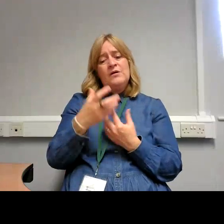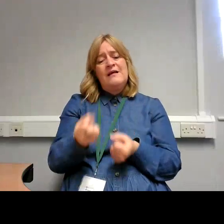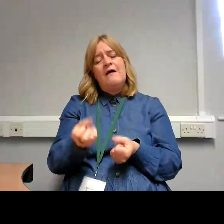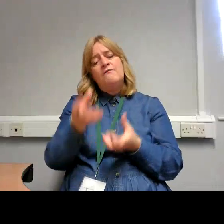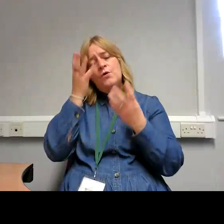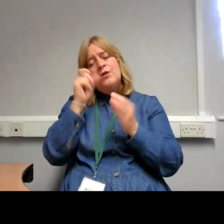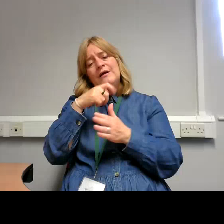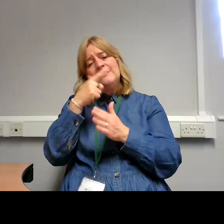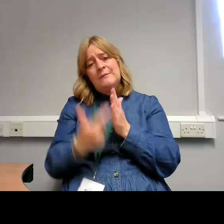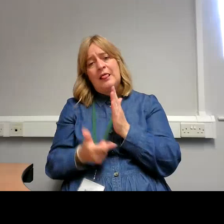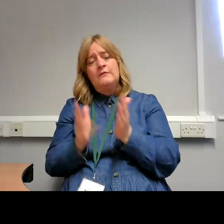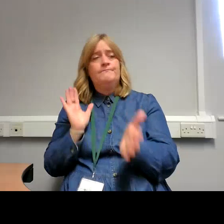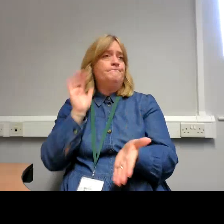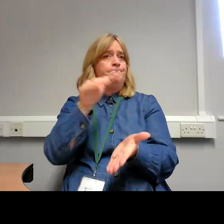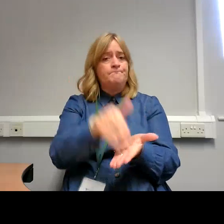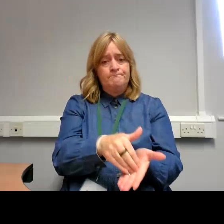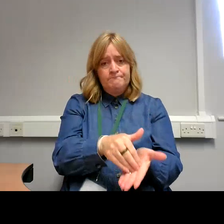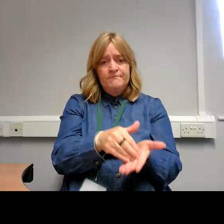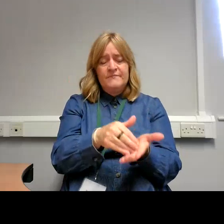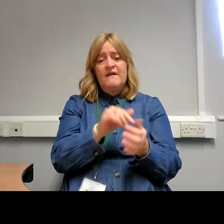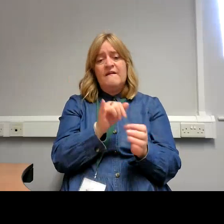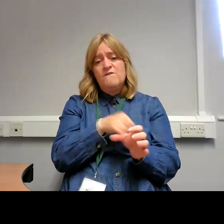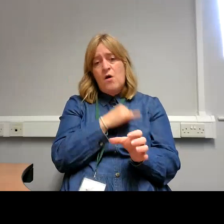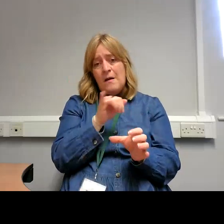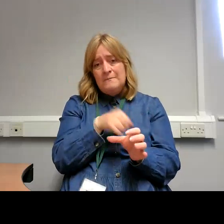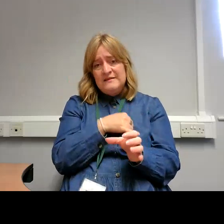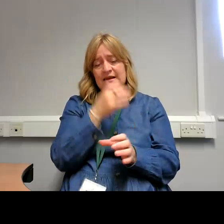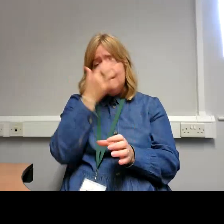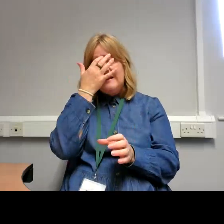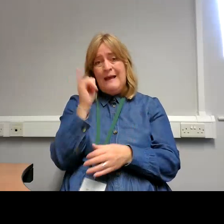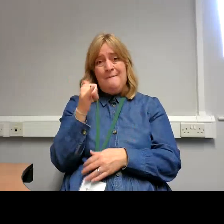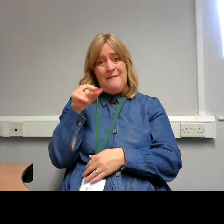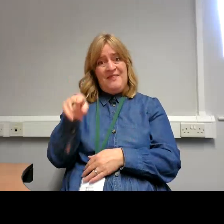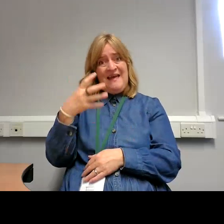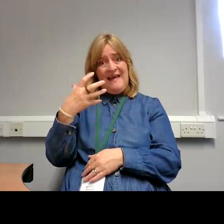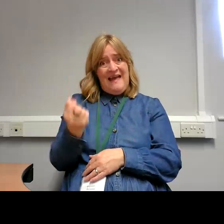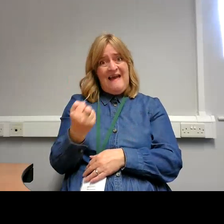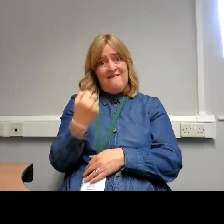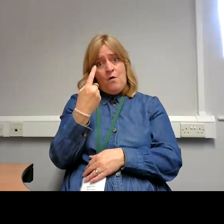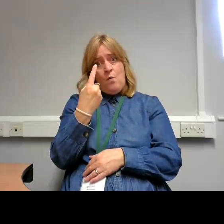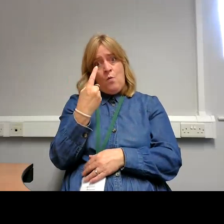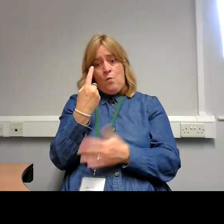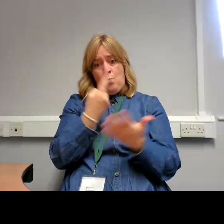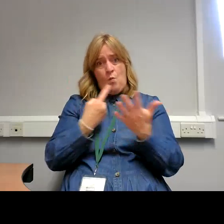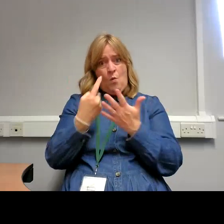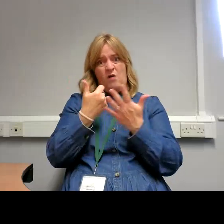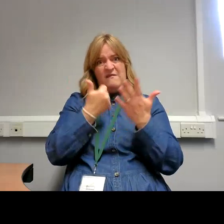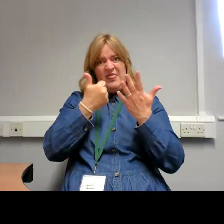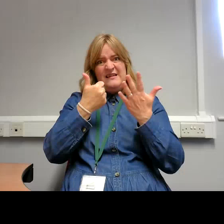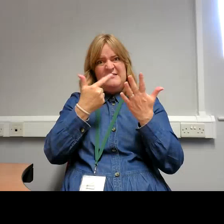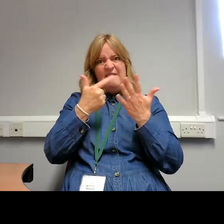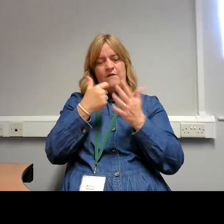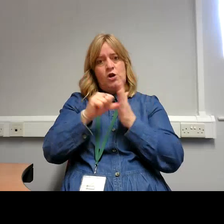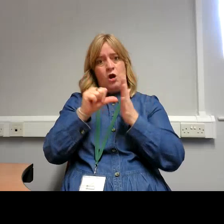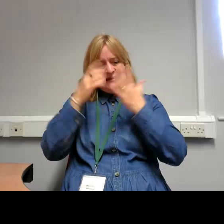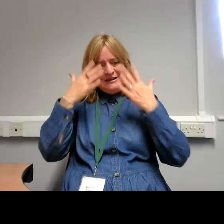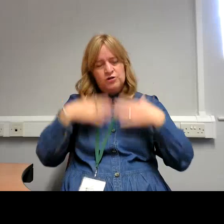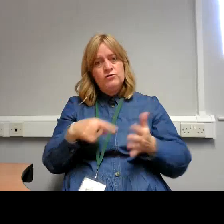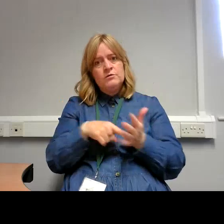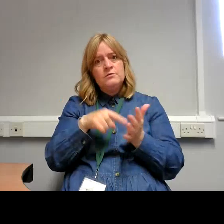in, maybe because they have one of the 7 conditions you mentioned, would the pharmacist be in a position